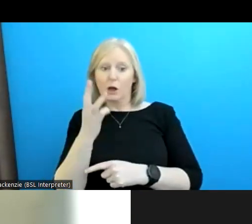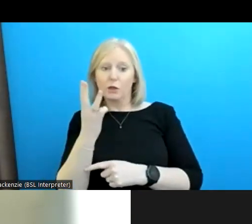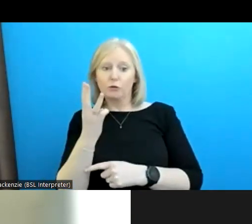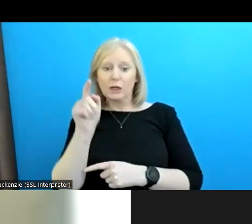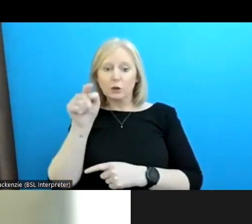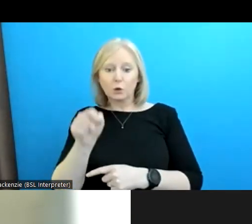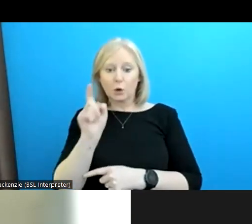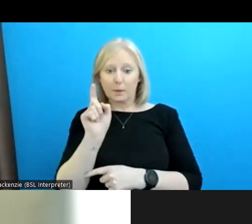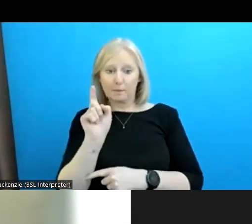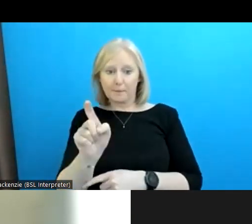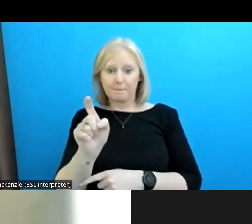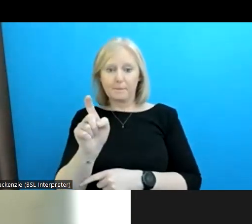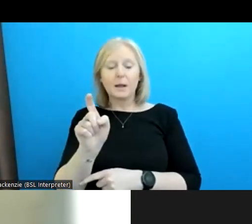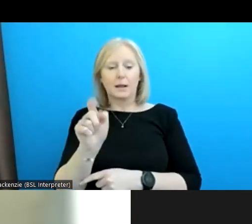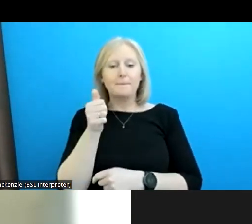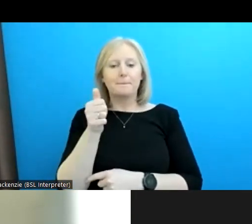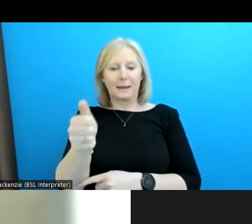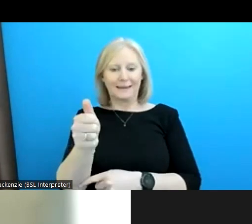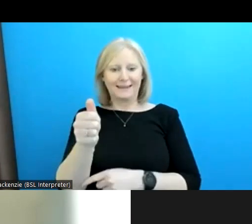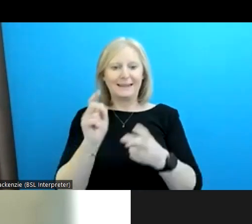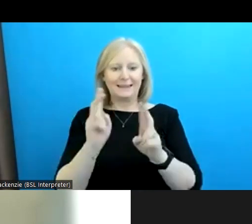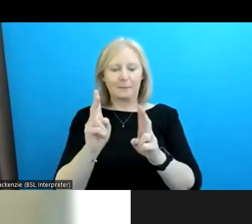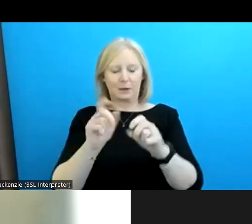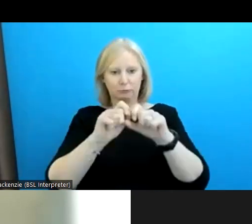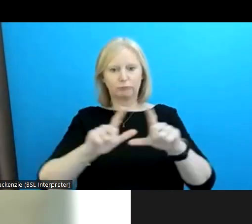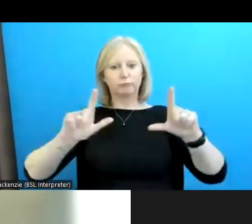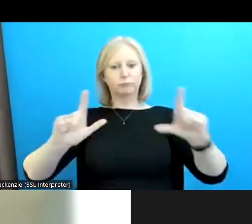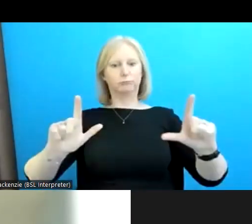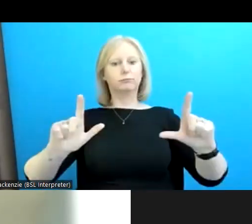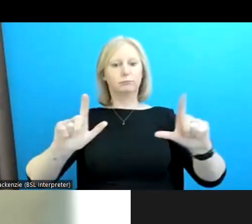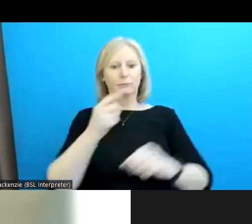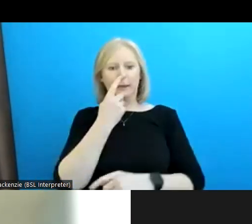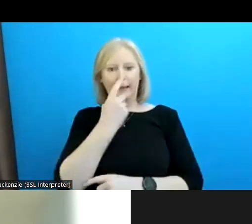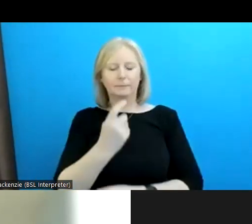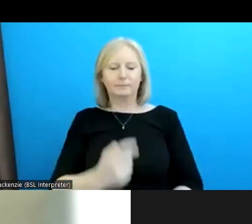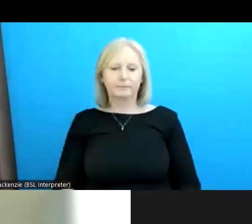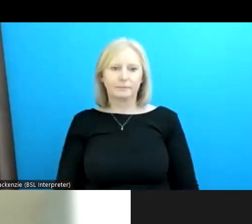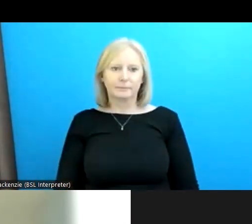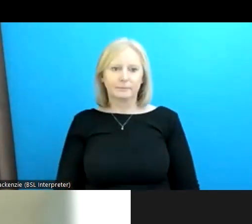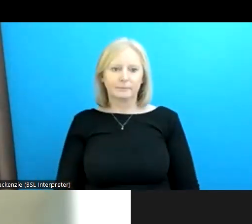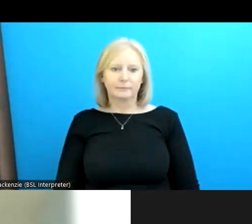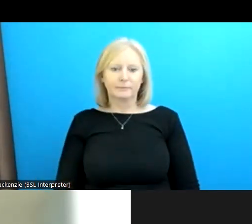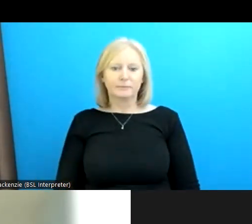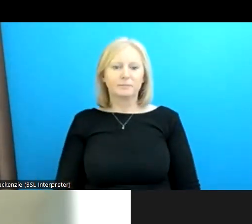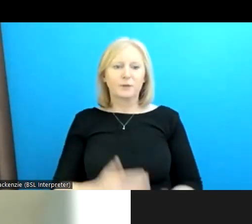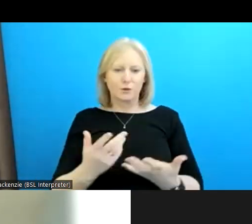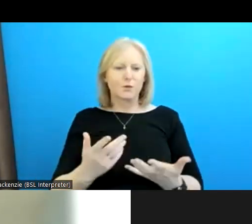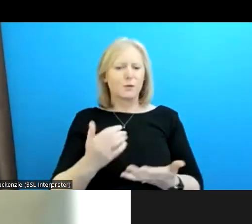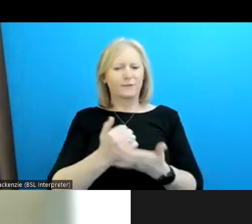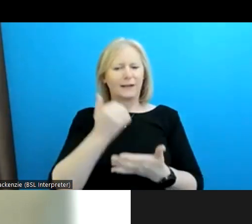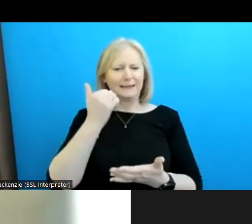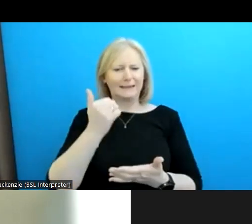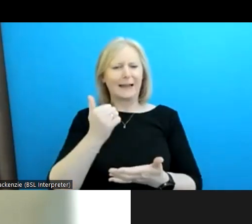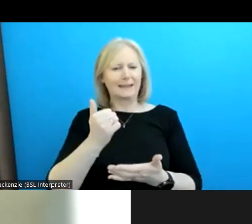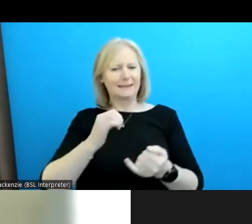to pin. It's just to ensure that if you need that, you can pin her to your screen. So that was really fantastic